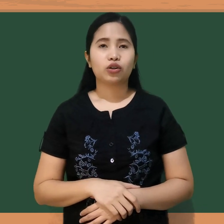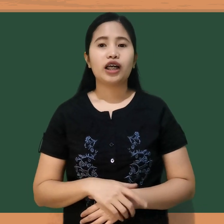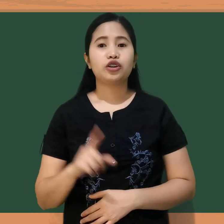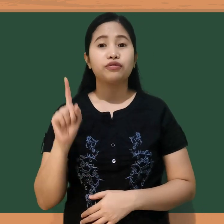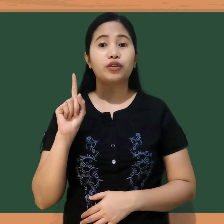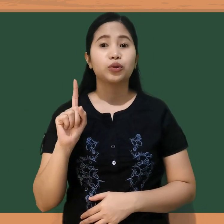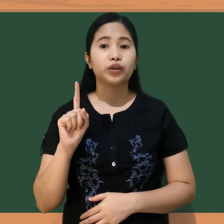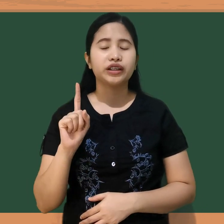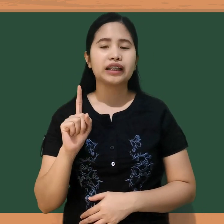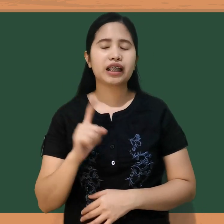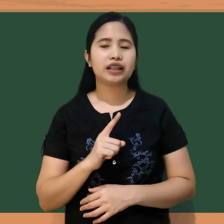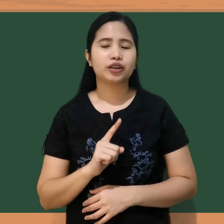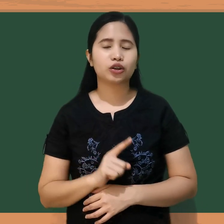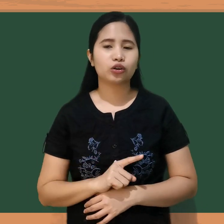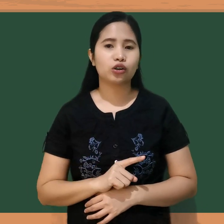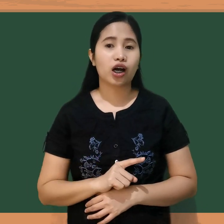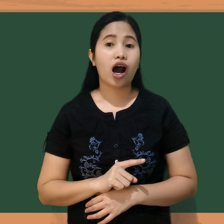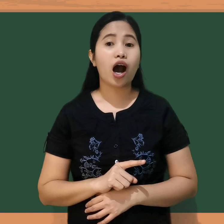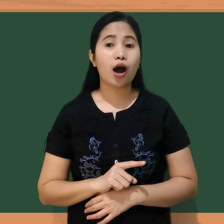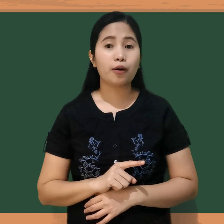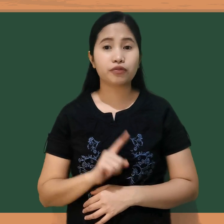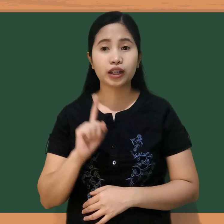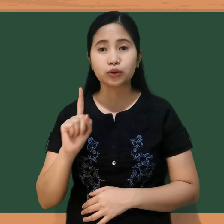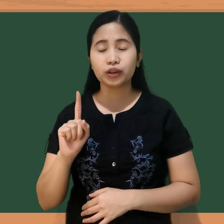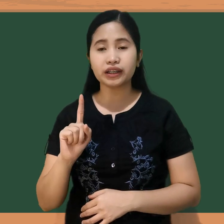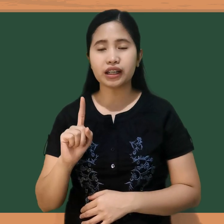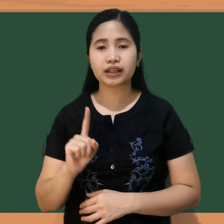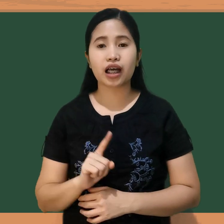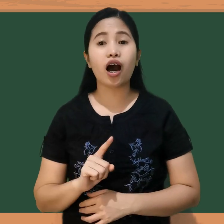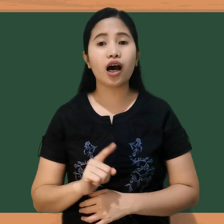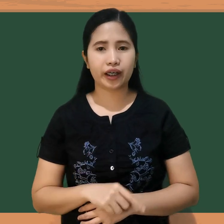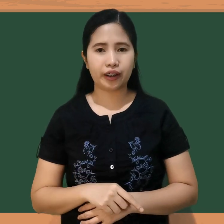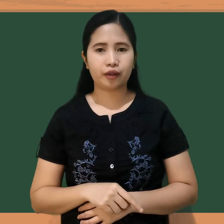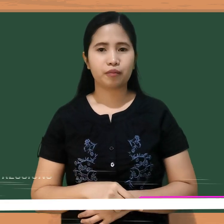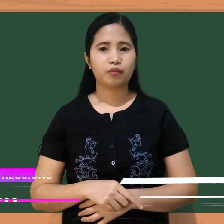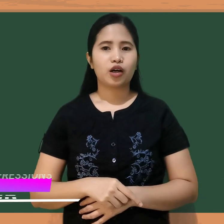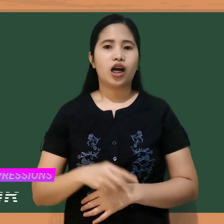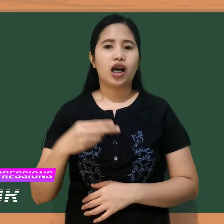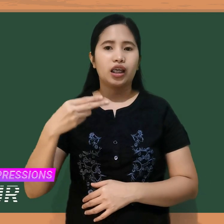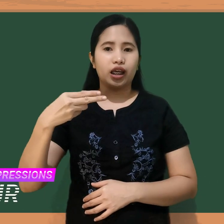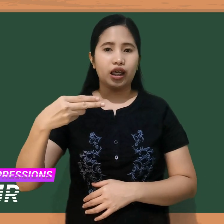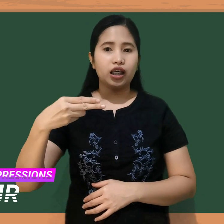So, ano yung first word natin? So, first word is R.